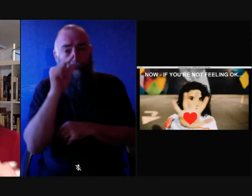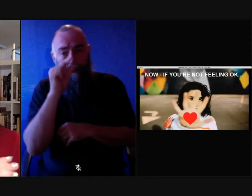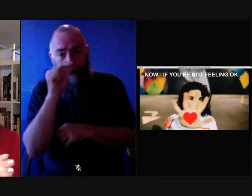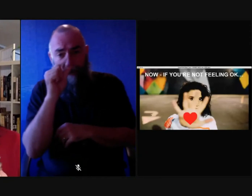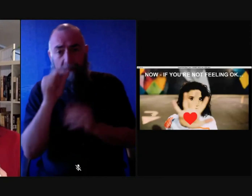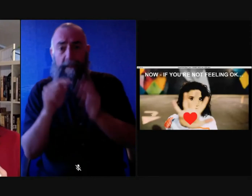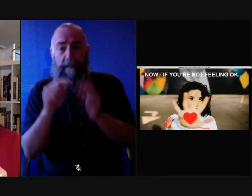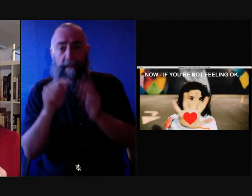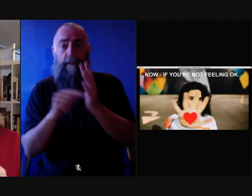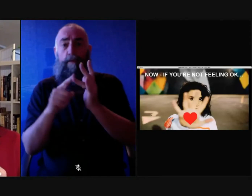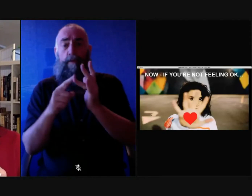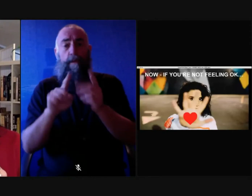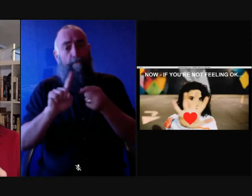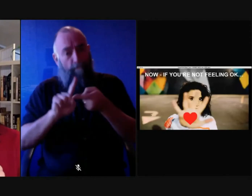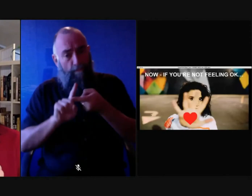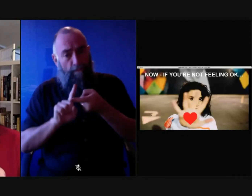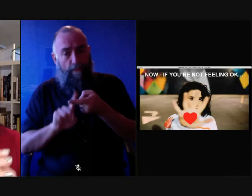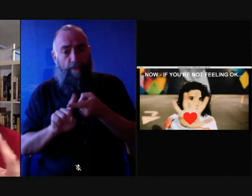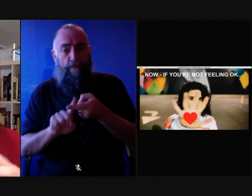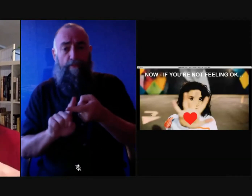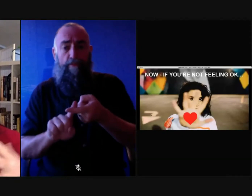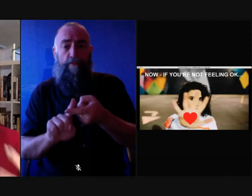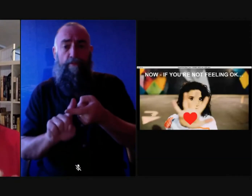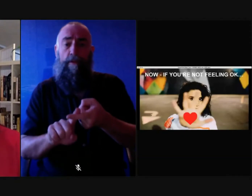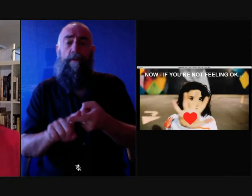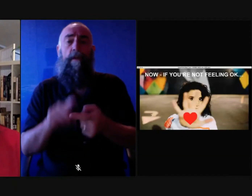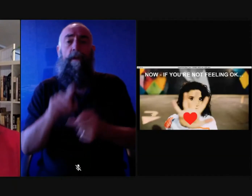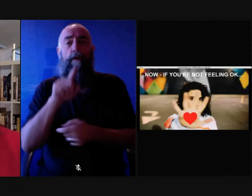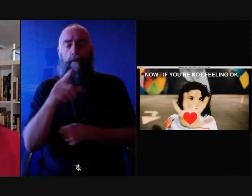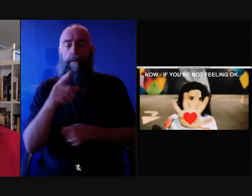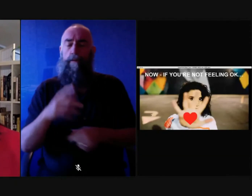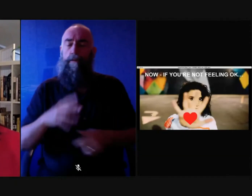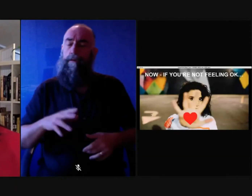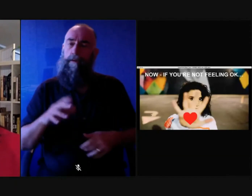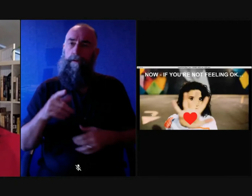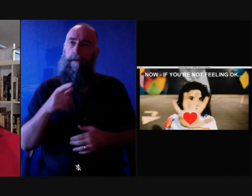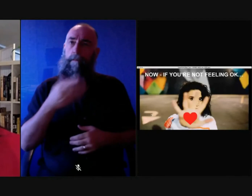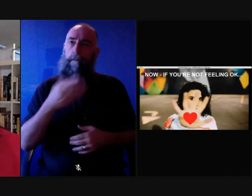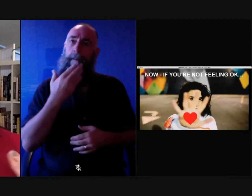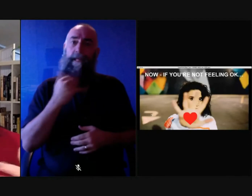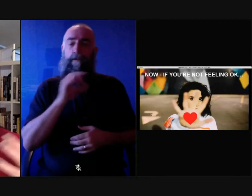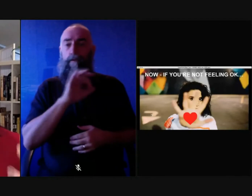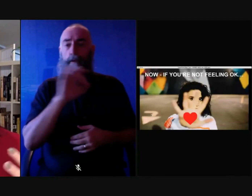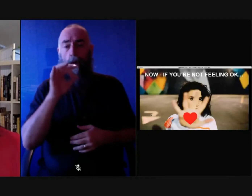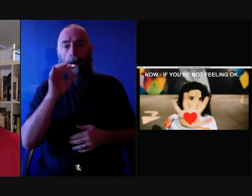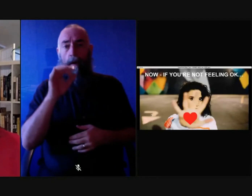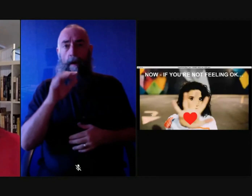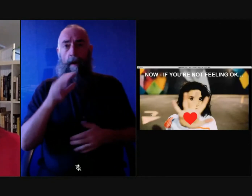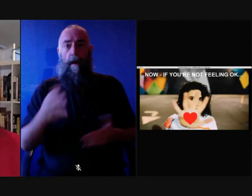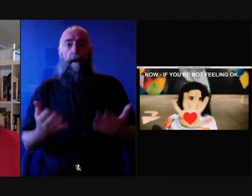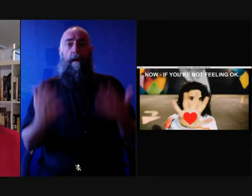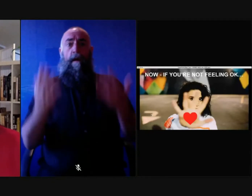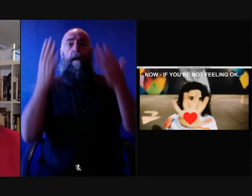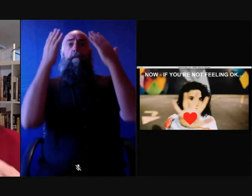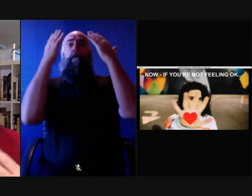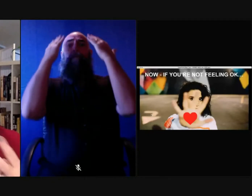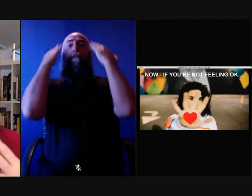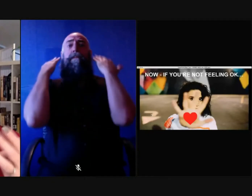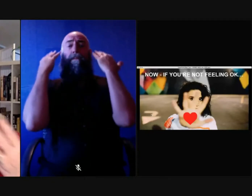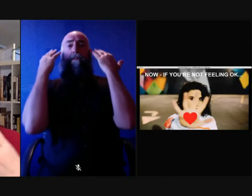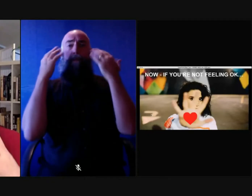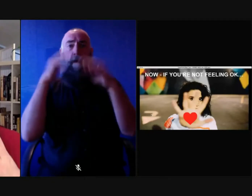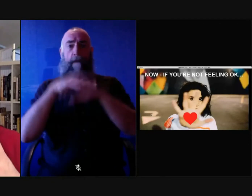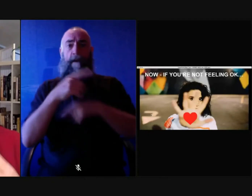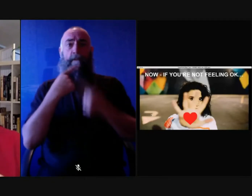able to continue on. I don't want you to feel overloaded by all these suggestions if you're really struggling. The three